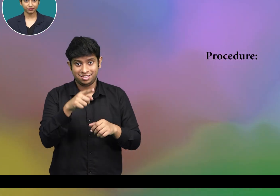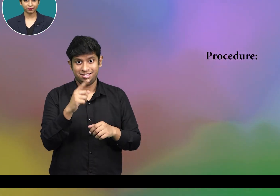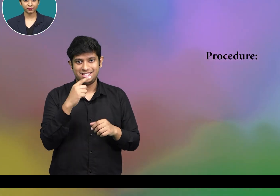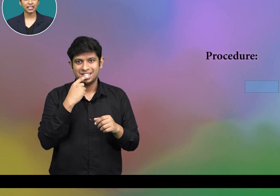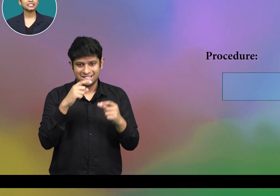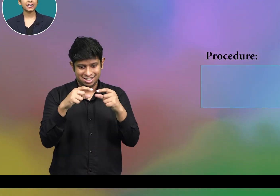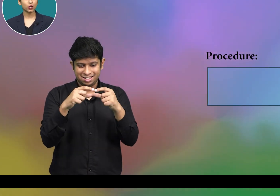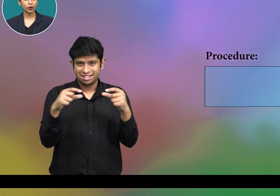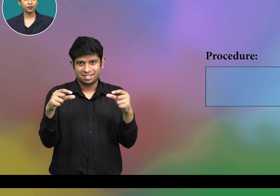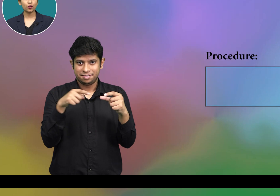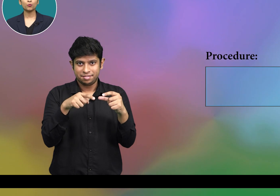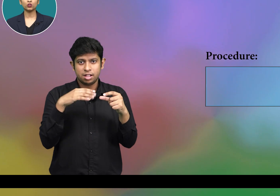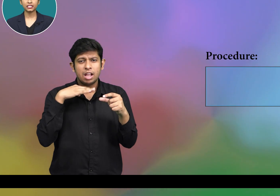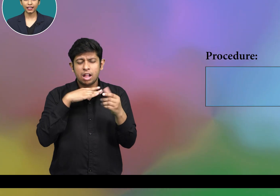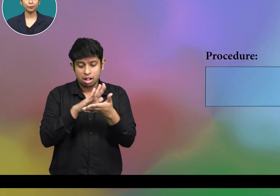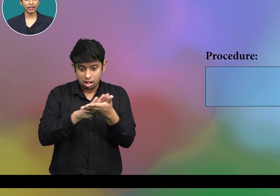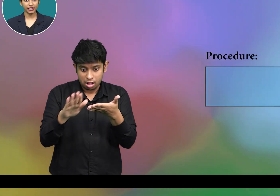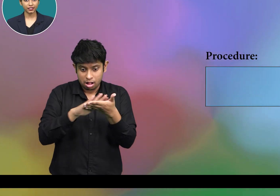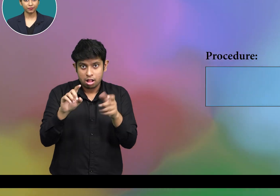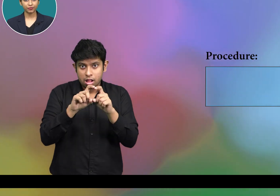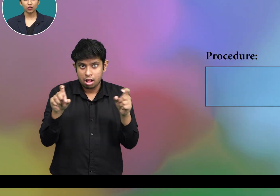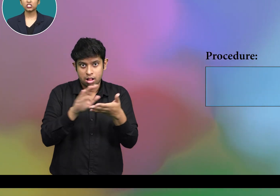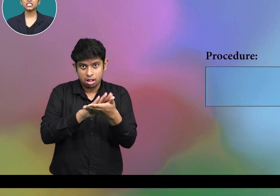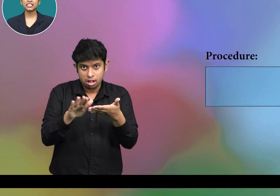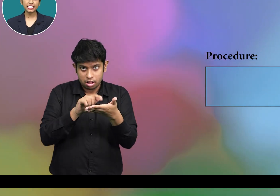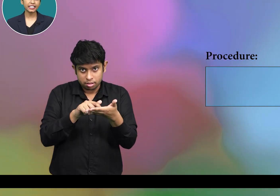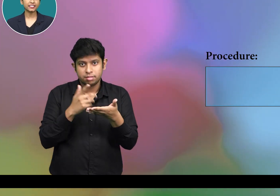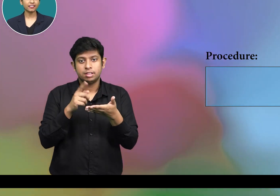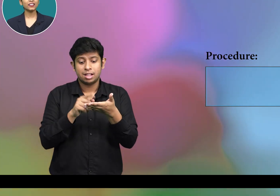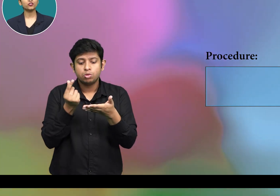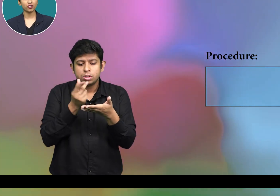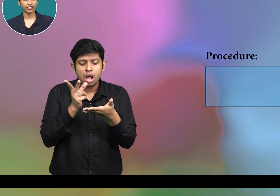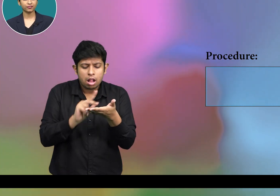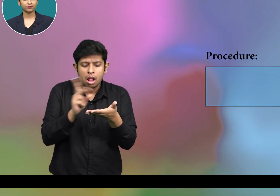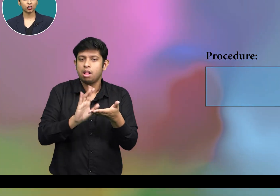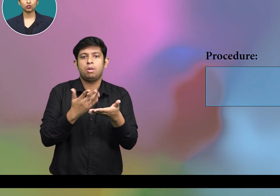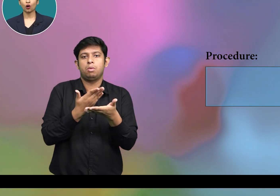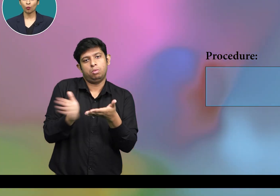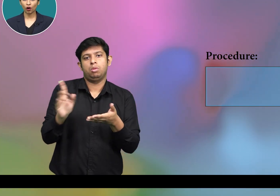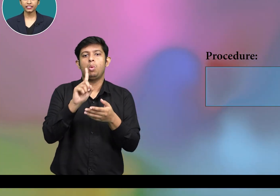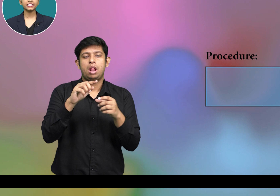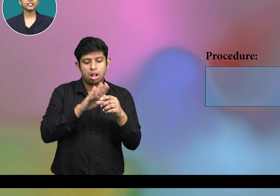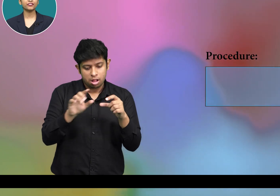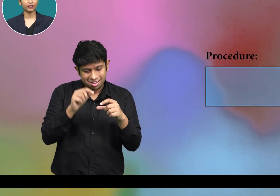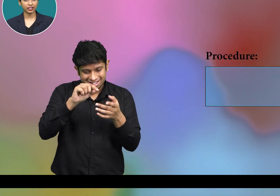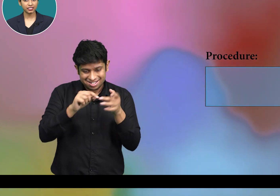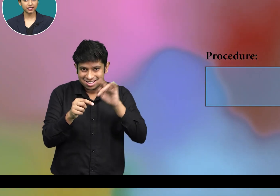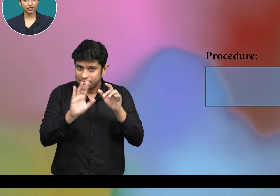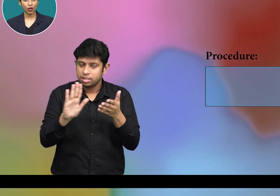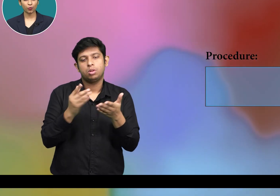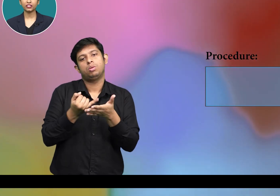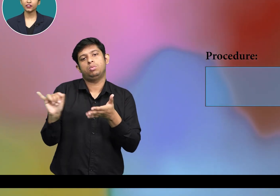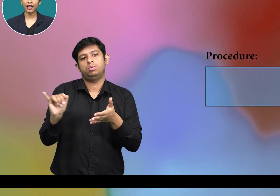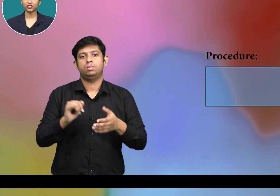Procedure: take one porcelain plate which is clean and dry to avoid